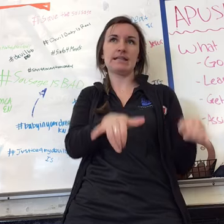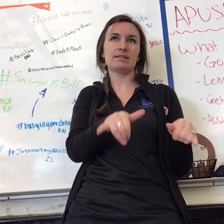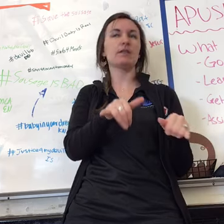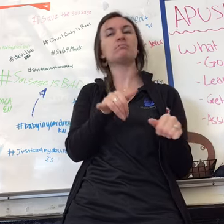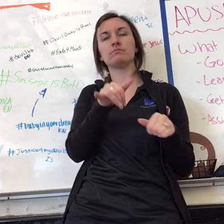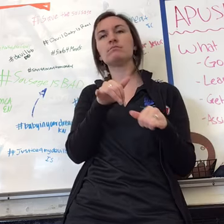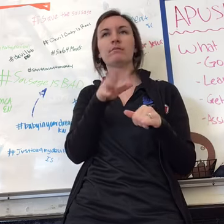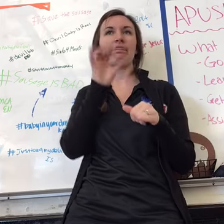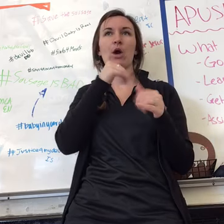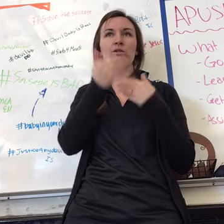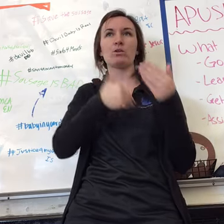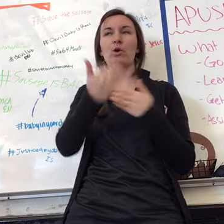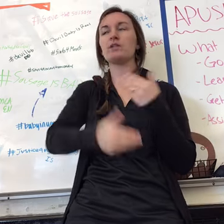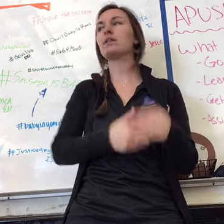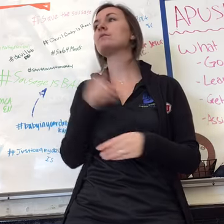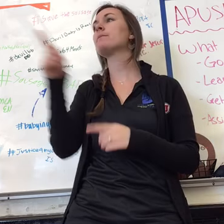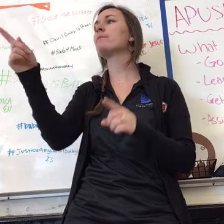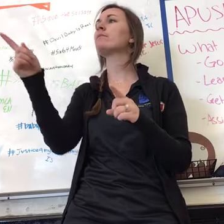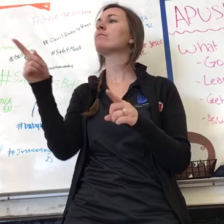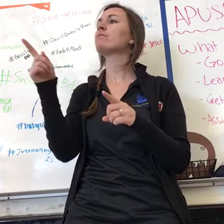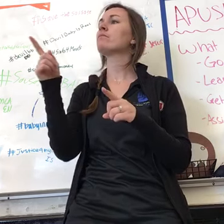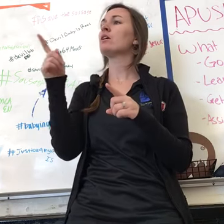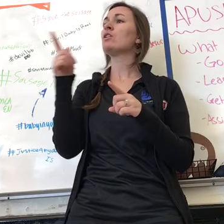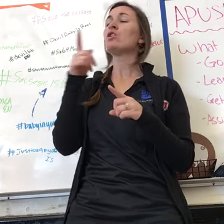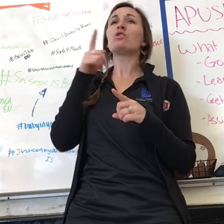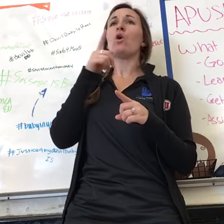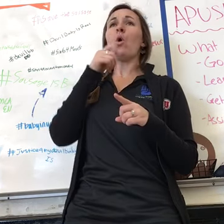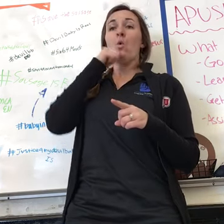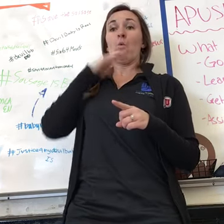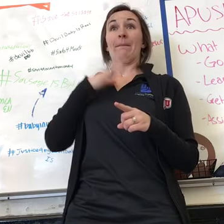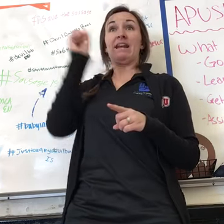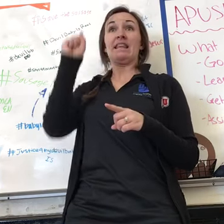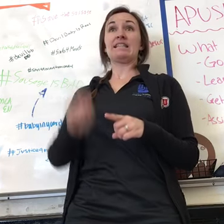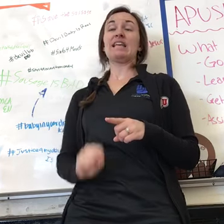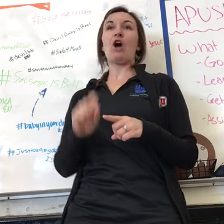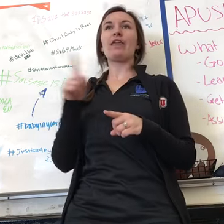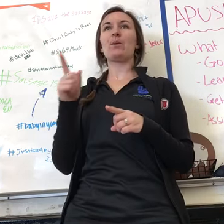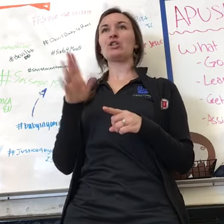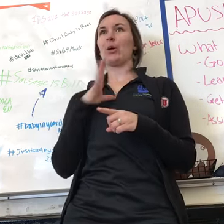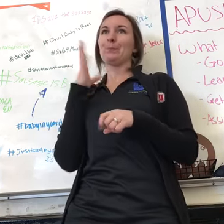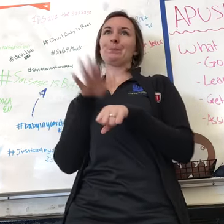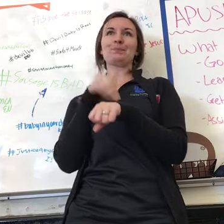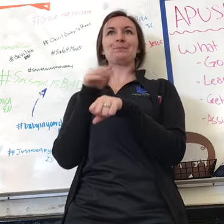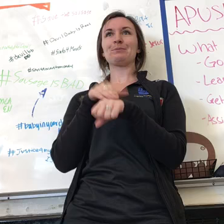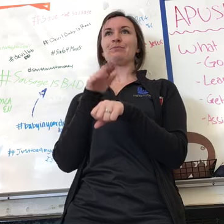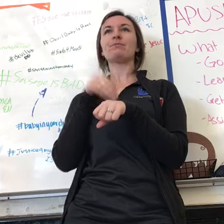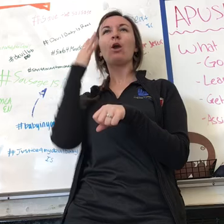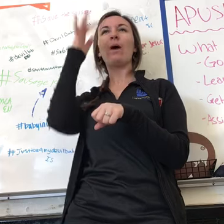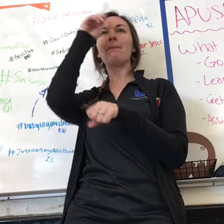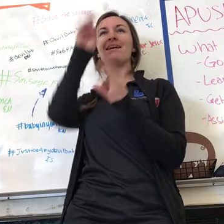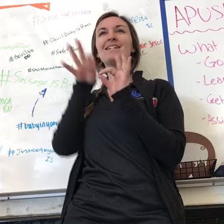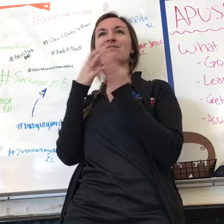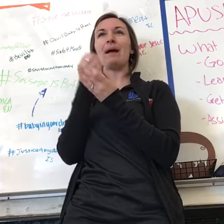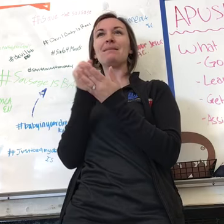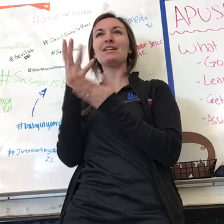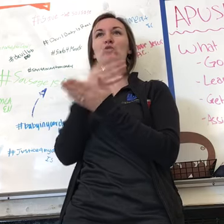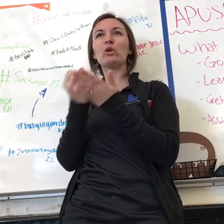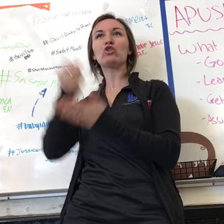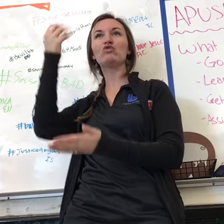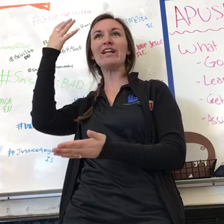No, because women in the South, their lives are so pampered from being so rich from the cotton crash crops, they don't need the money because they're